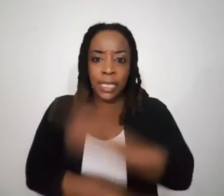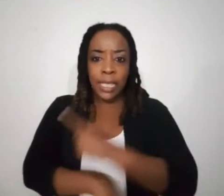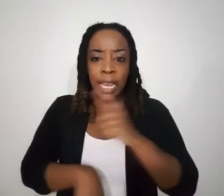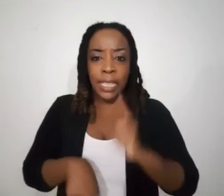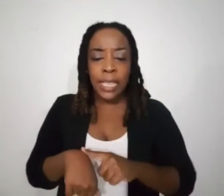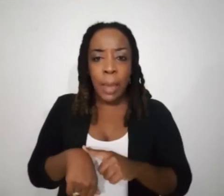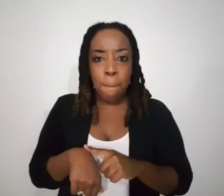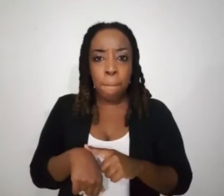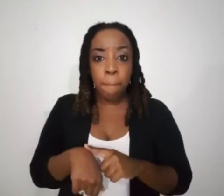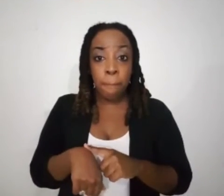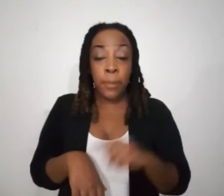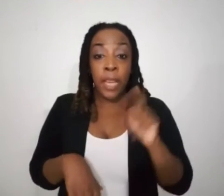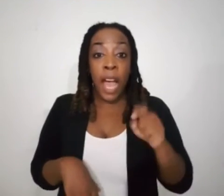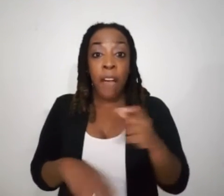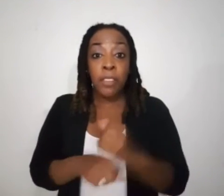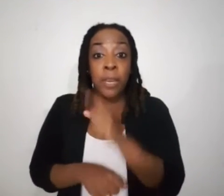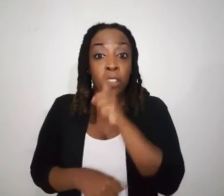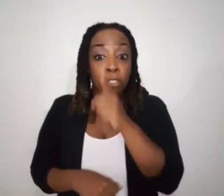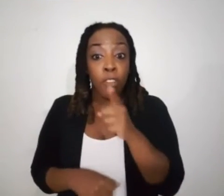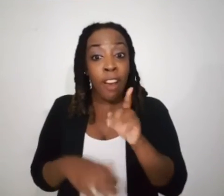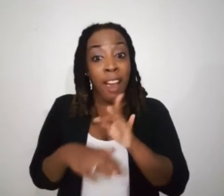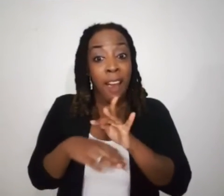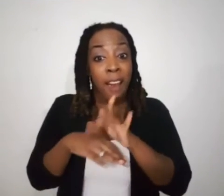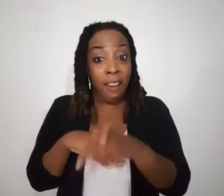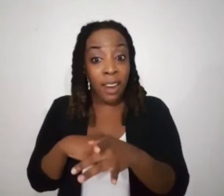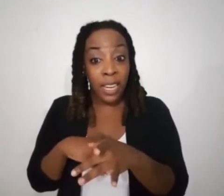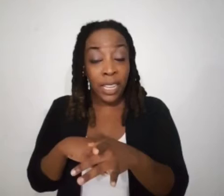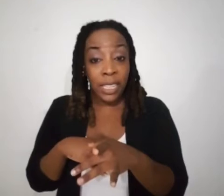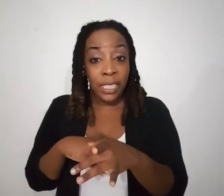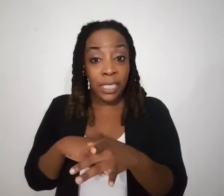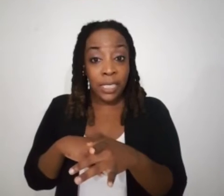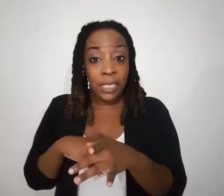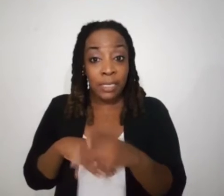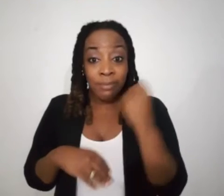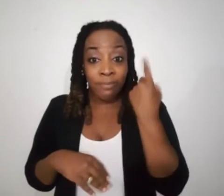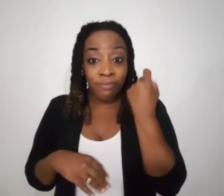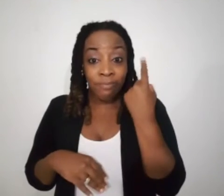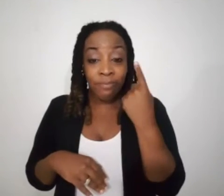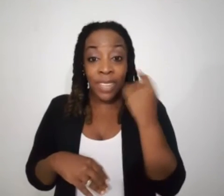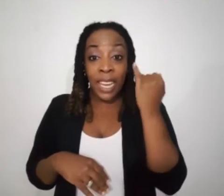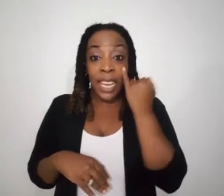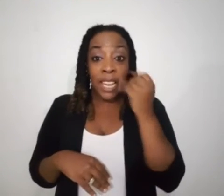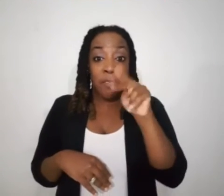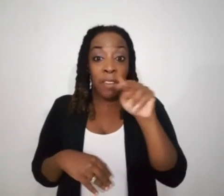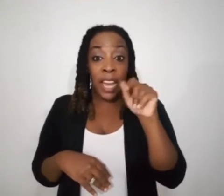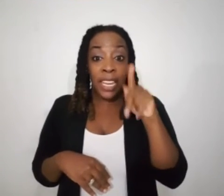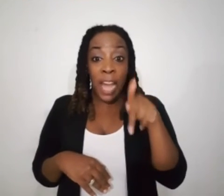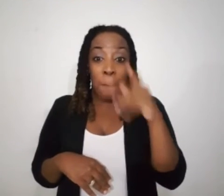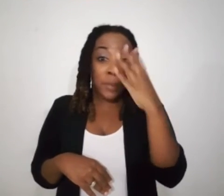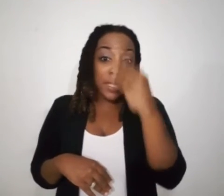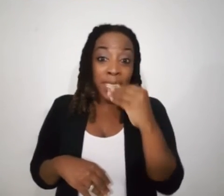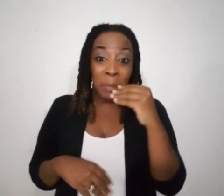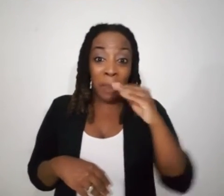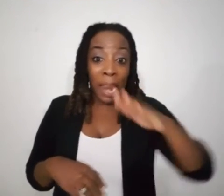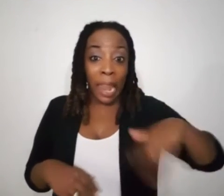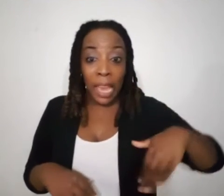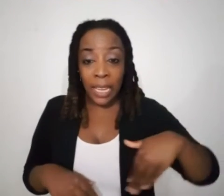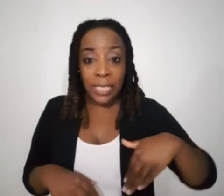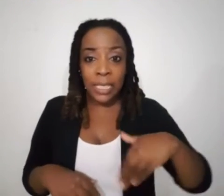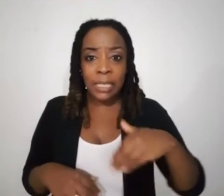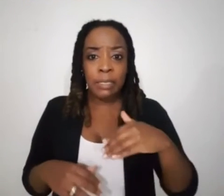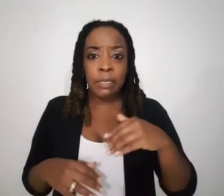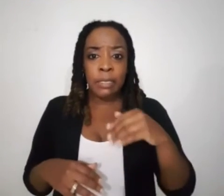early enough. You can't have the child napping too late. You can't be napping between 5